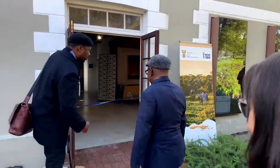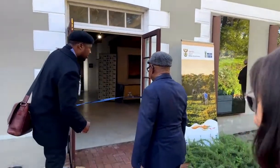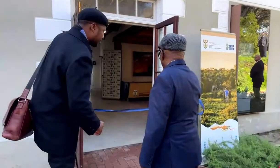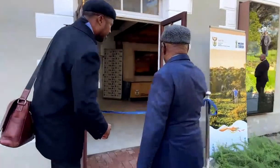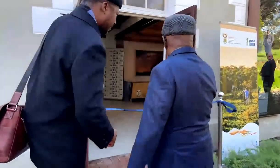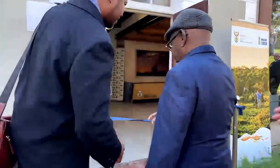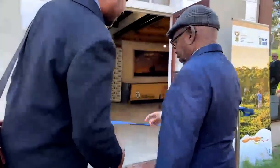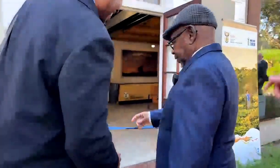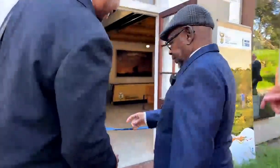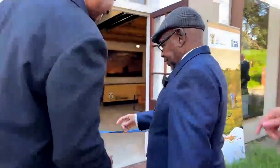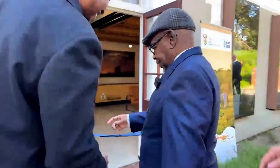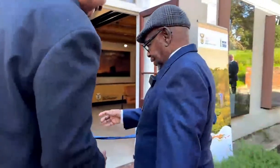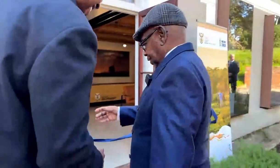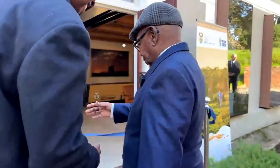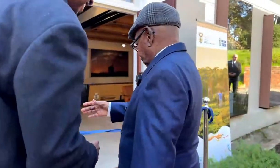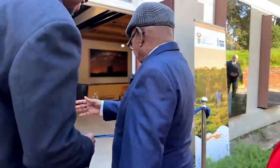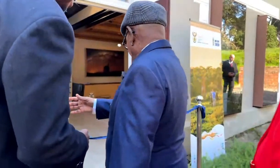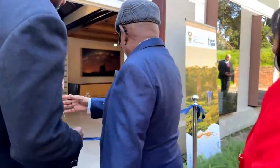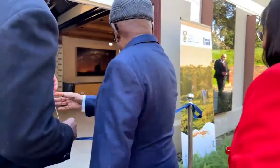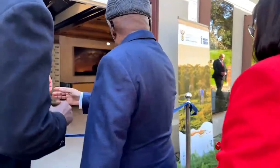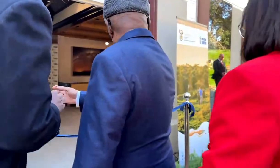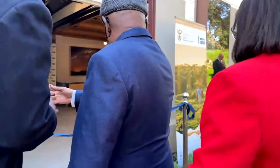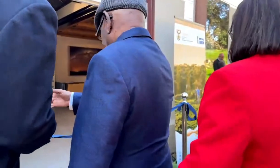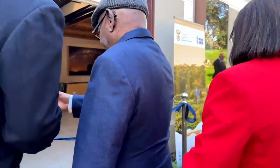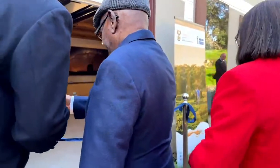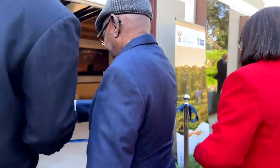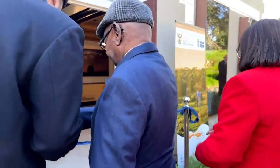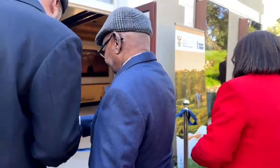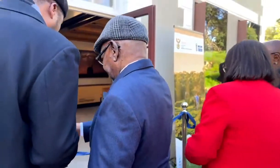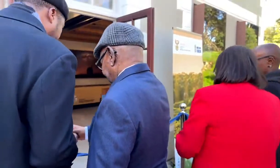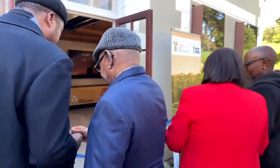Can be that side. I want us on that side. That side, please.